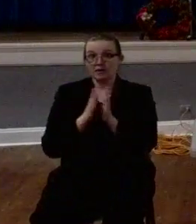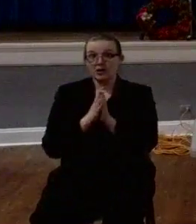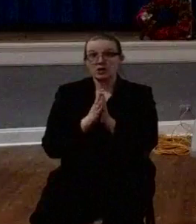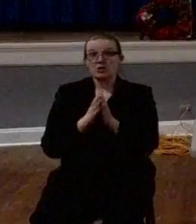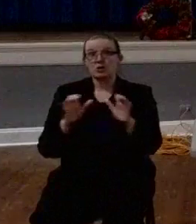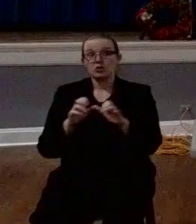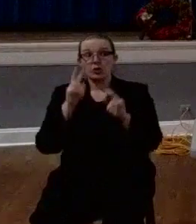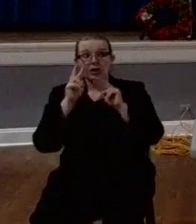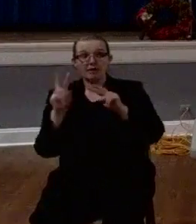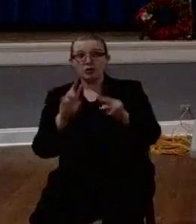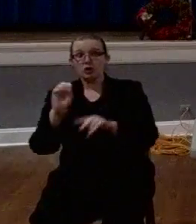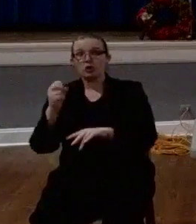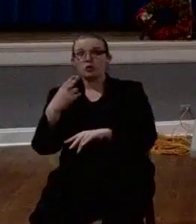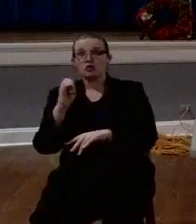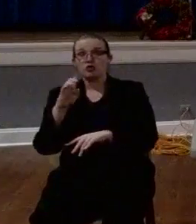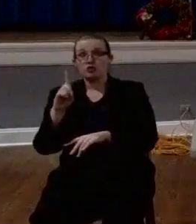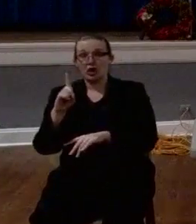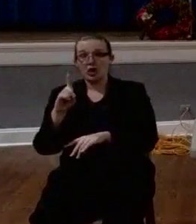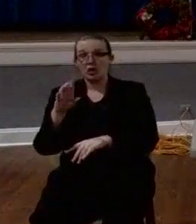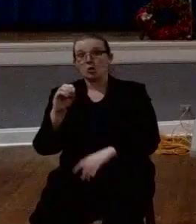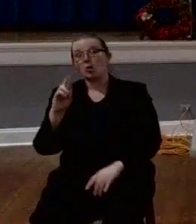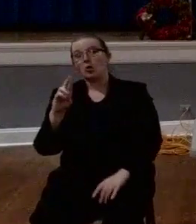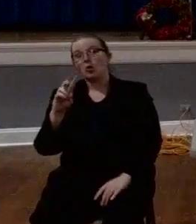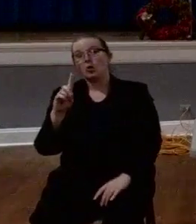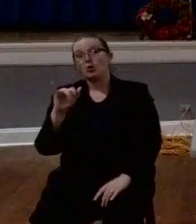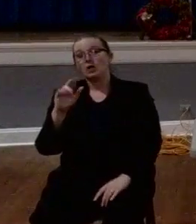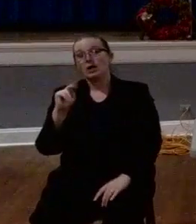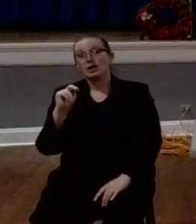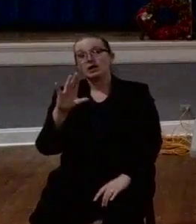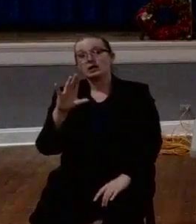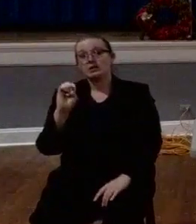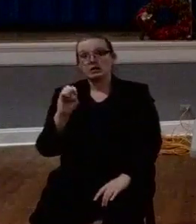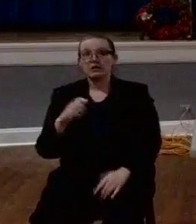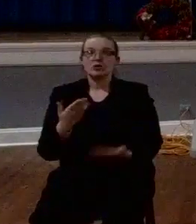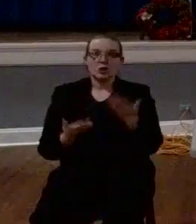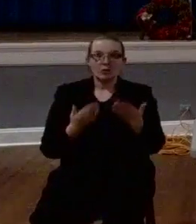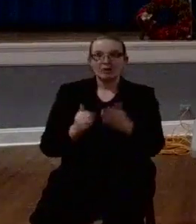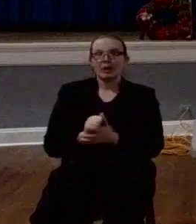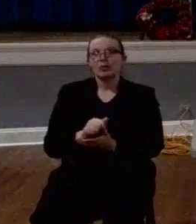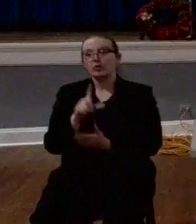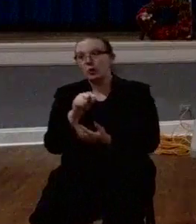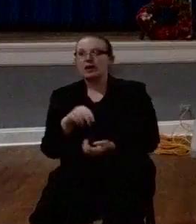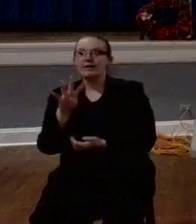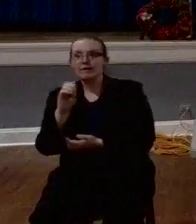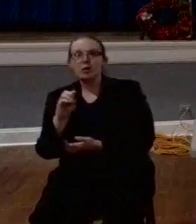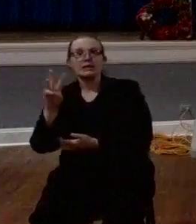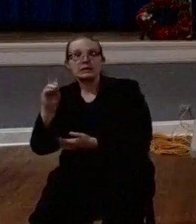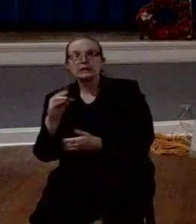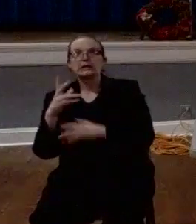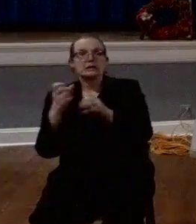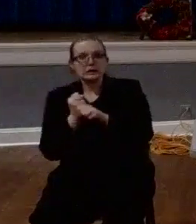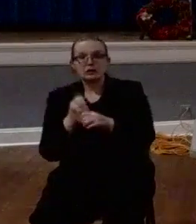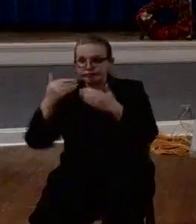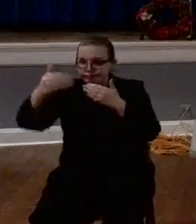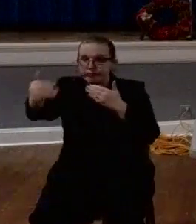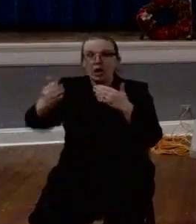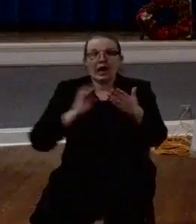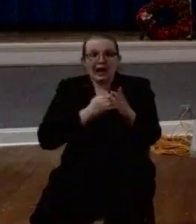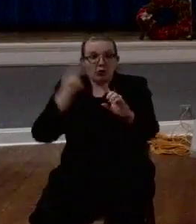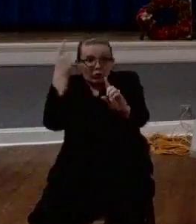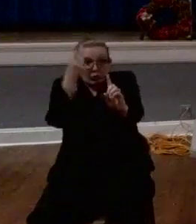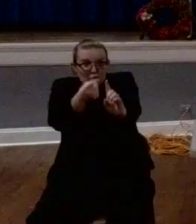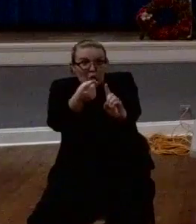ordinance. So that after a few years, 5, 10, 15, 20, 40, 60 years, the intent of all of us